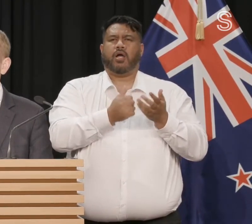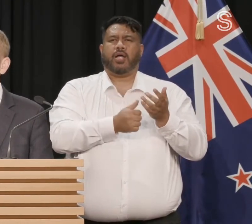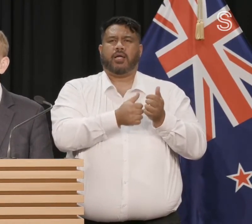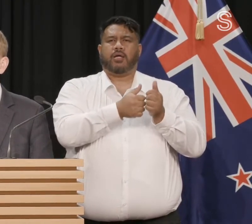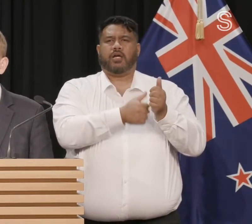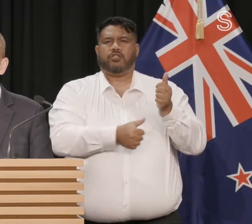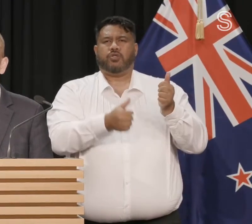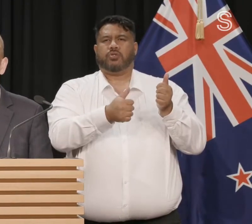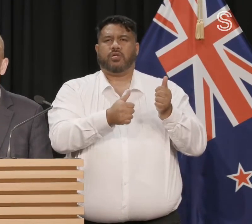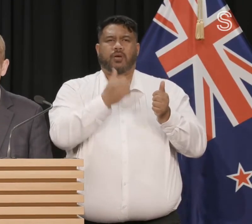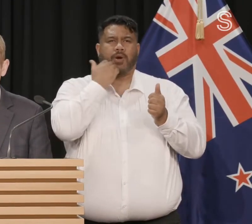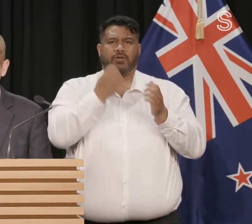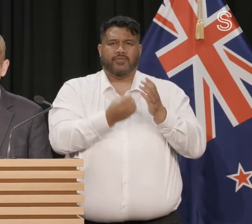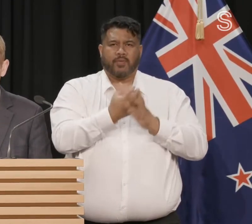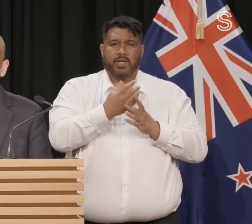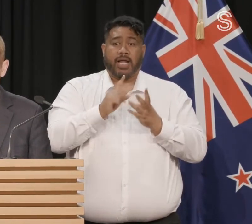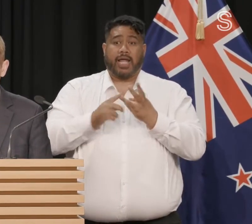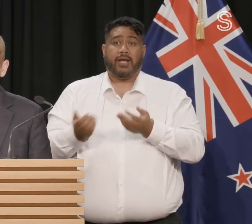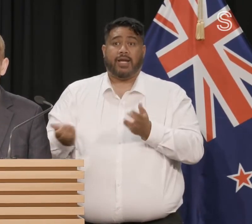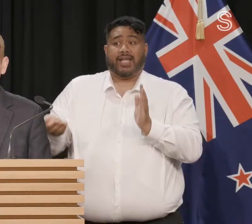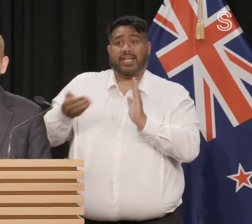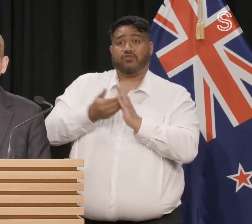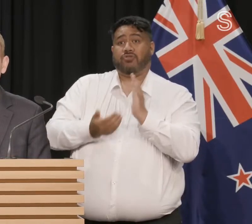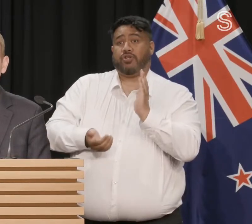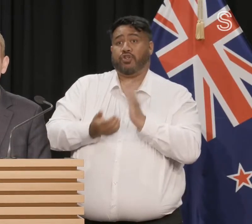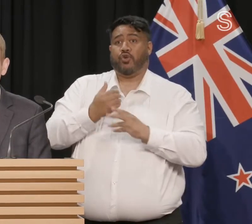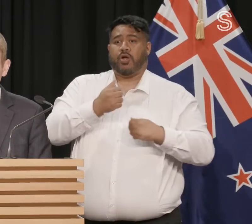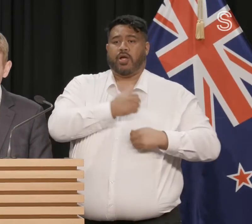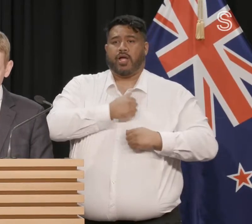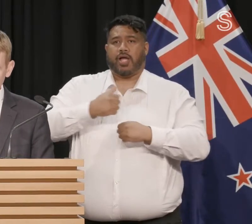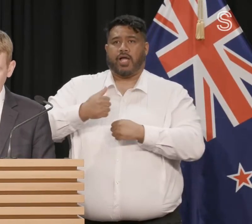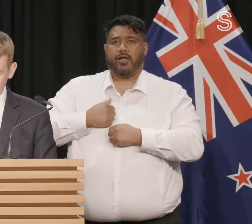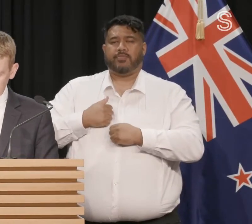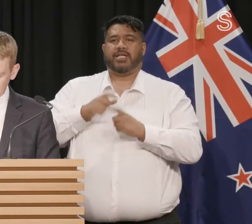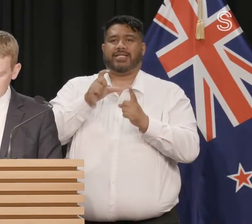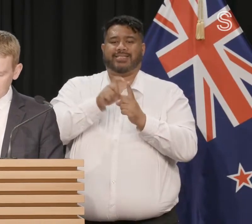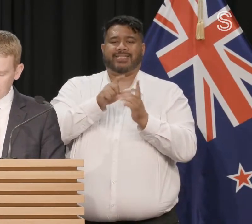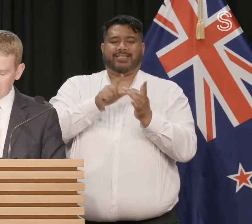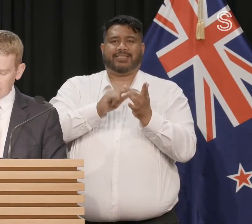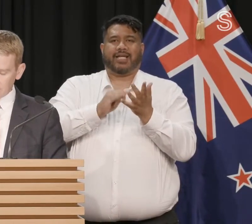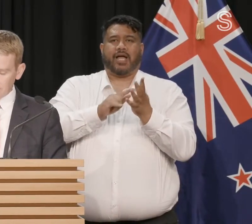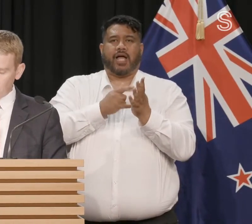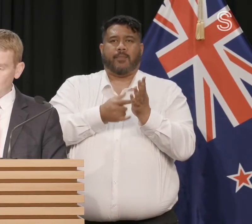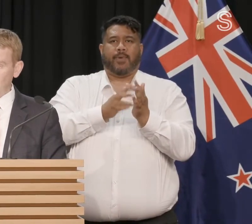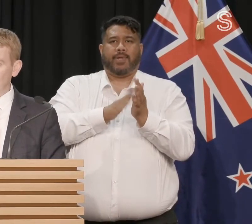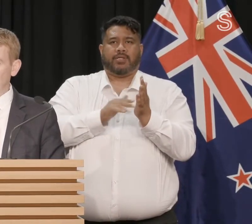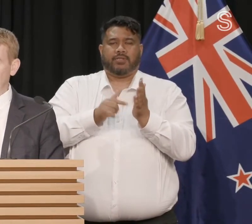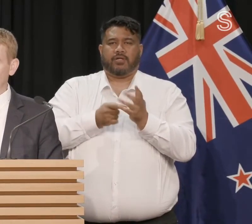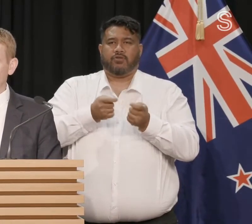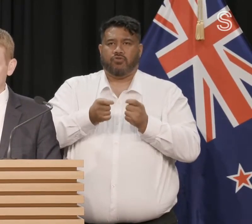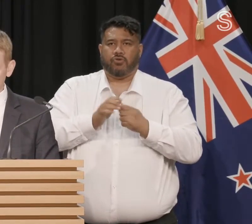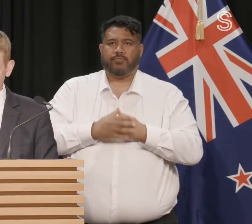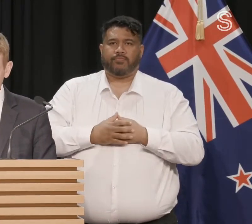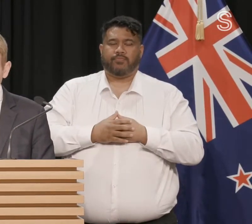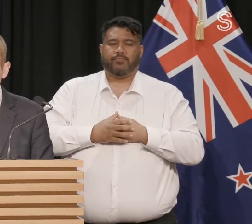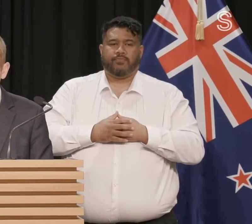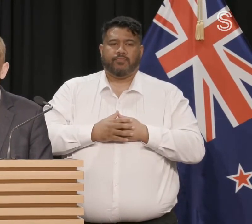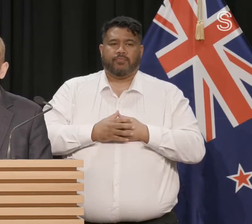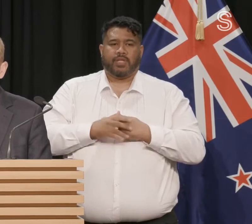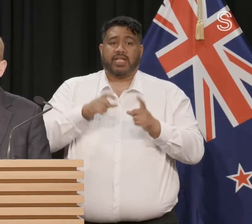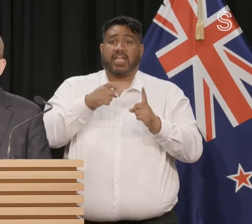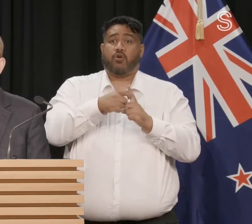up disarmament and arms control. Kieran McInulty moves into the Cabinet, picking up the full local government